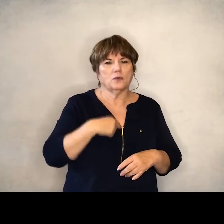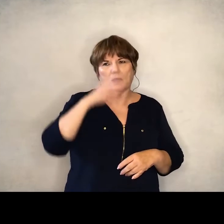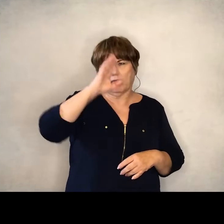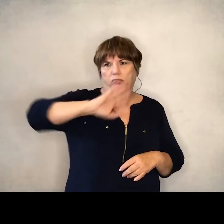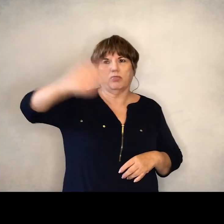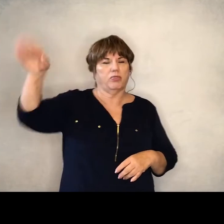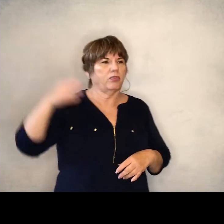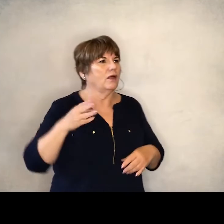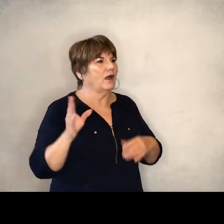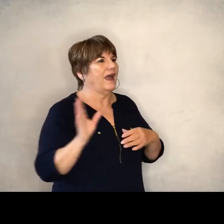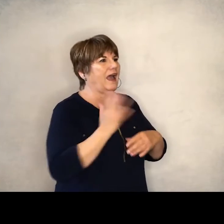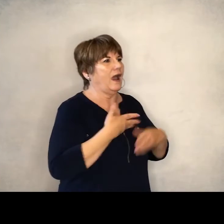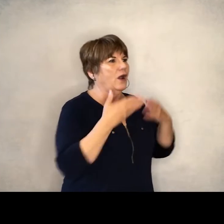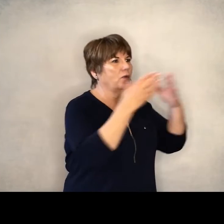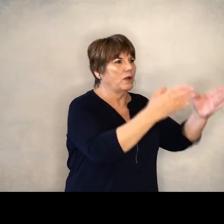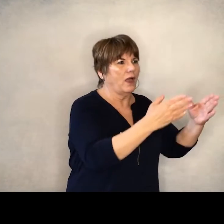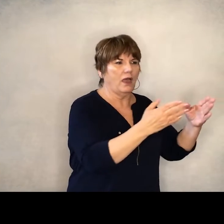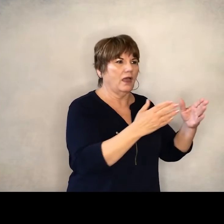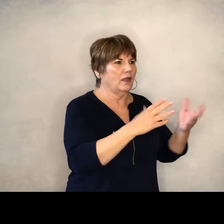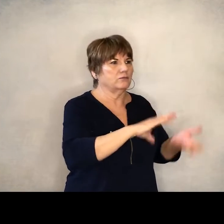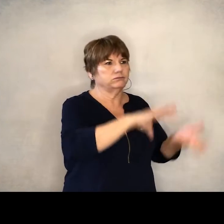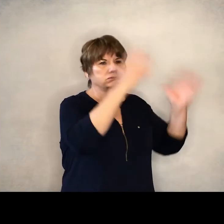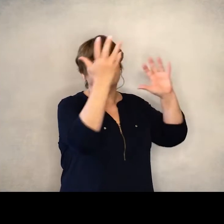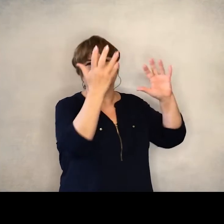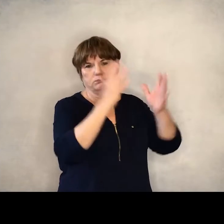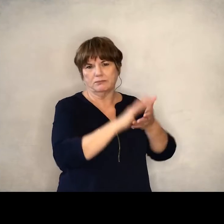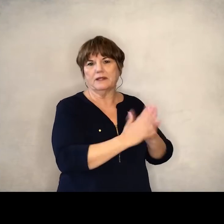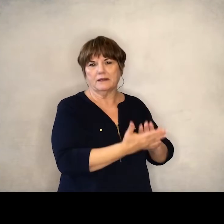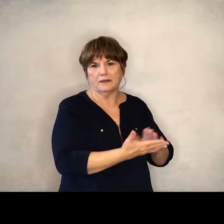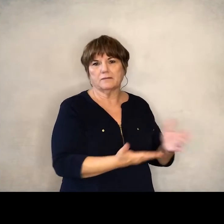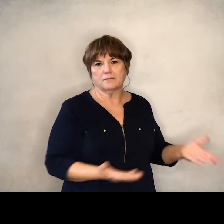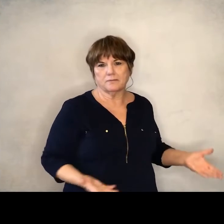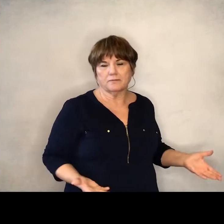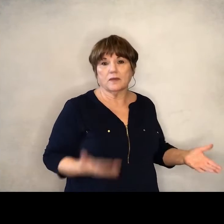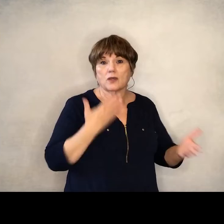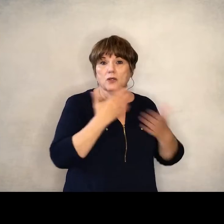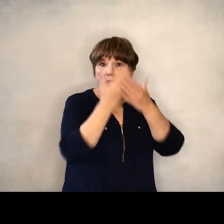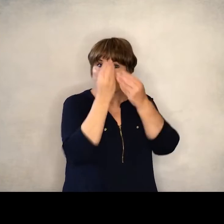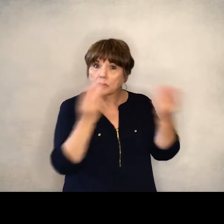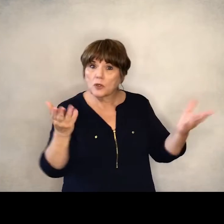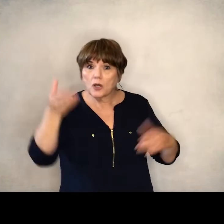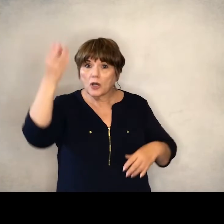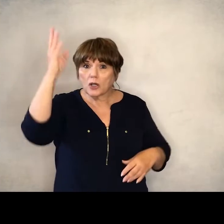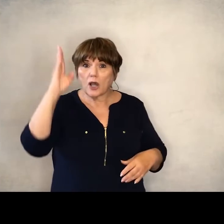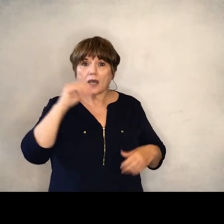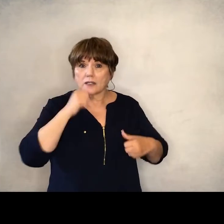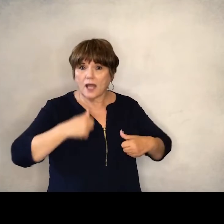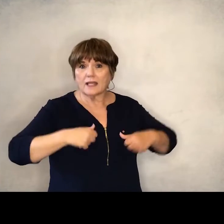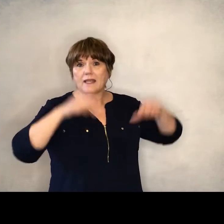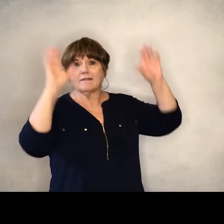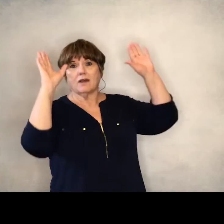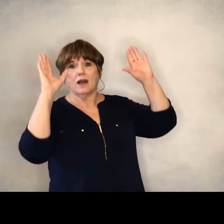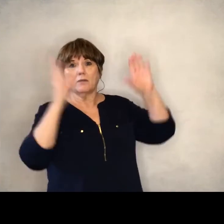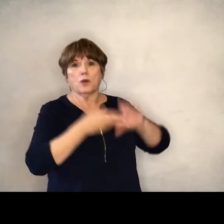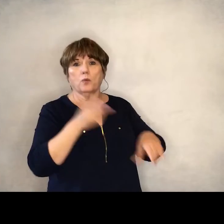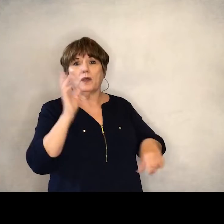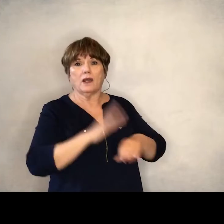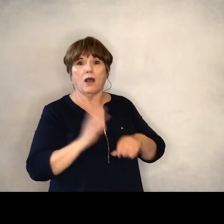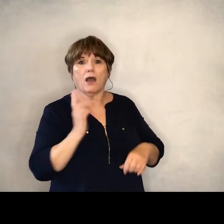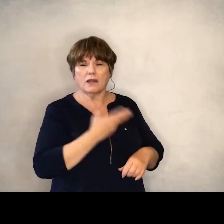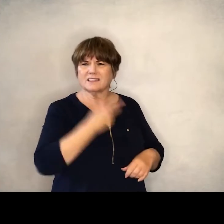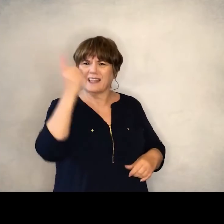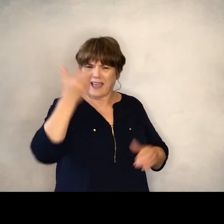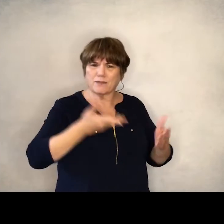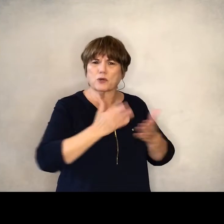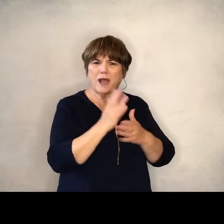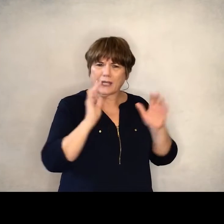they were disastrous. The good news is that God did not give up on us, even though He had every right to. Instead,